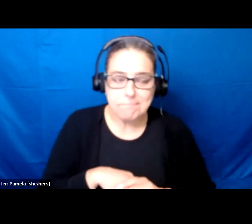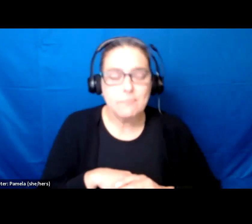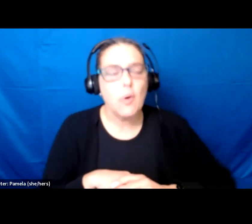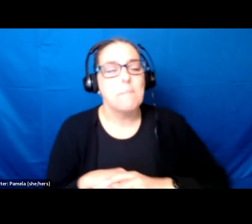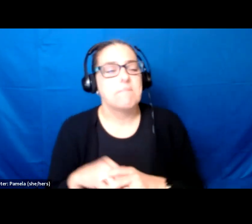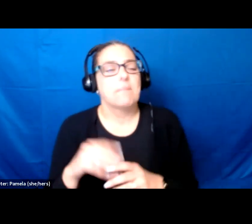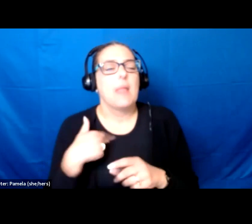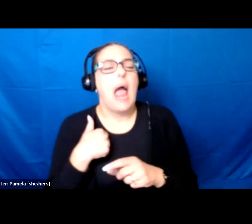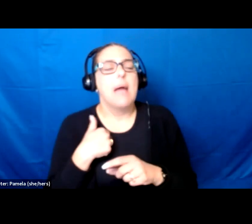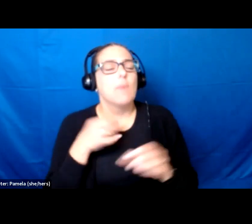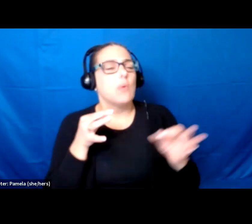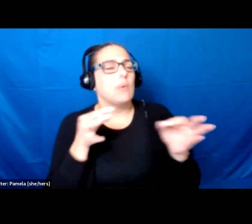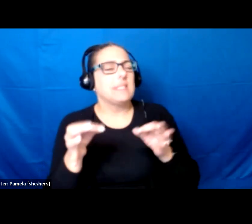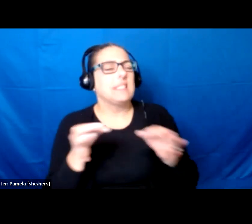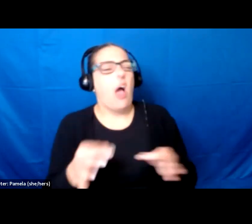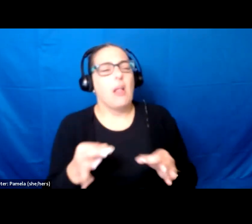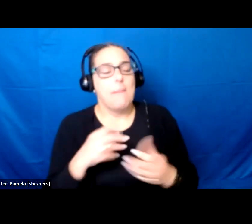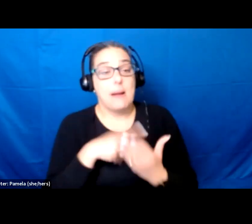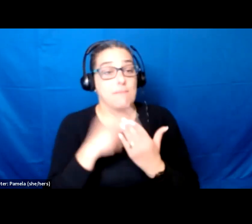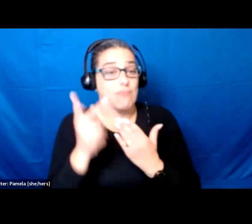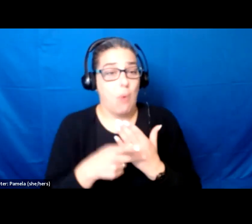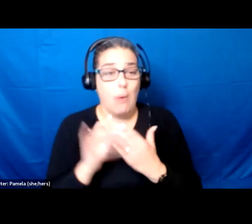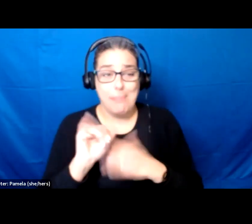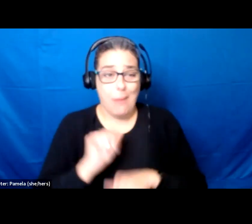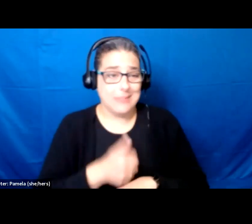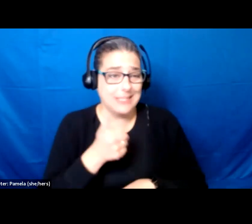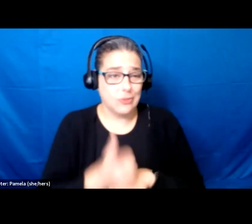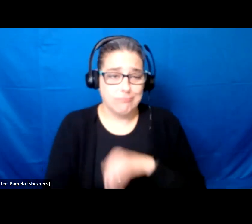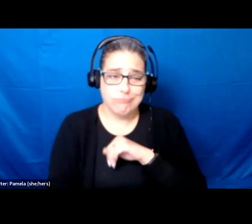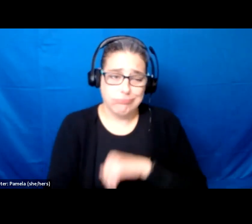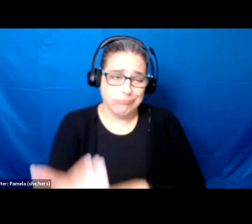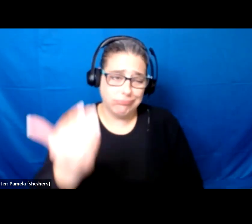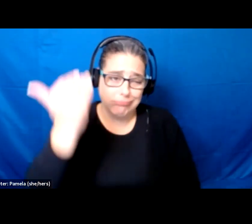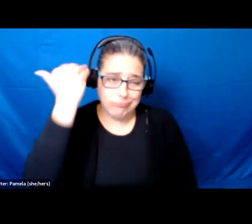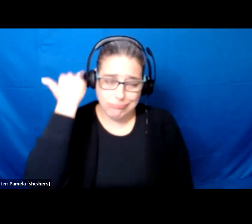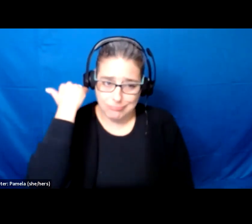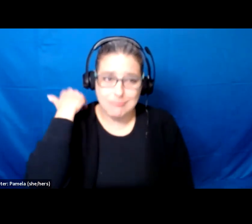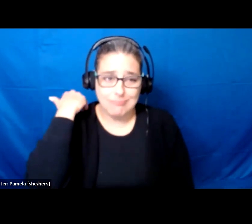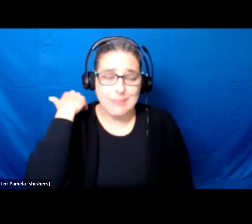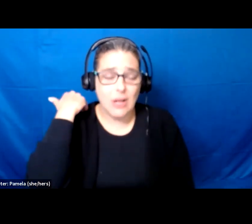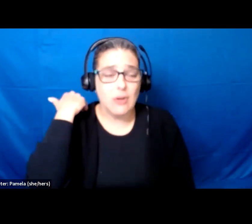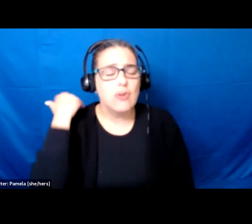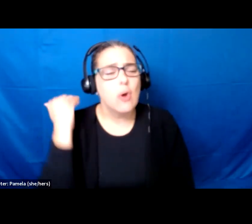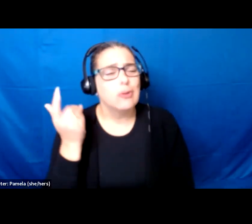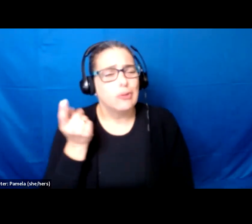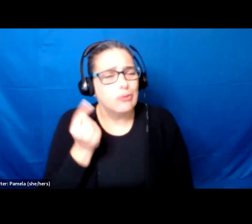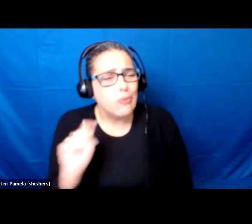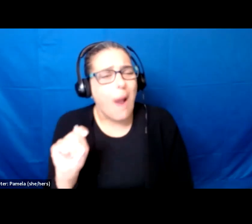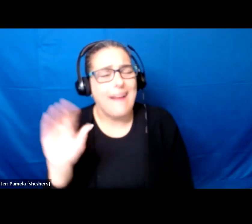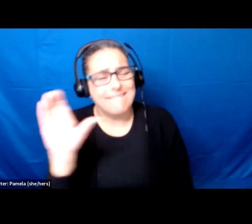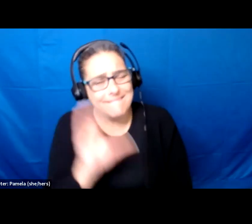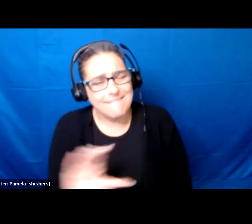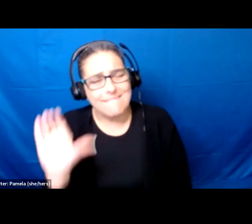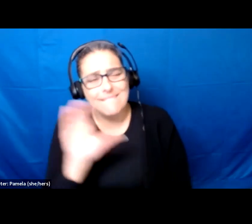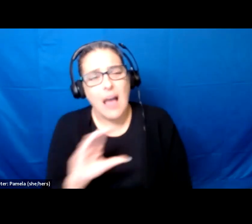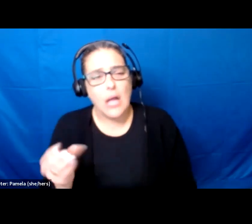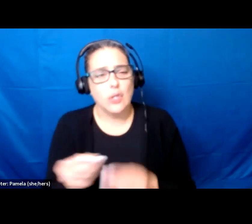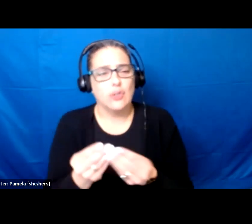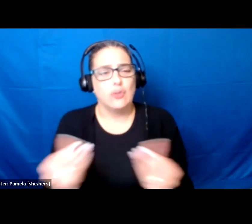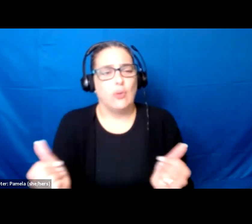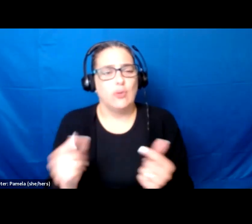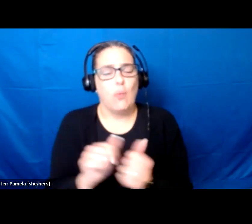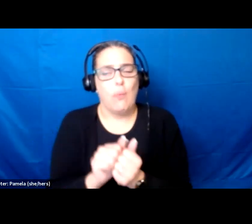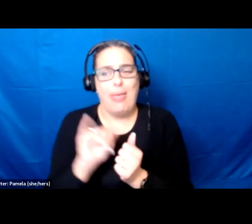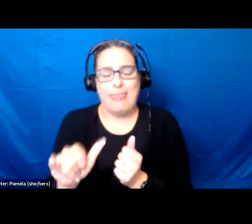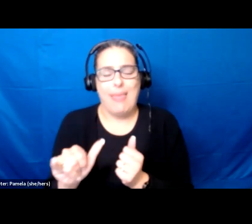instituted many years ago to try to find a solution to that question, to that